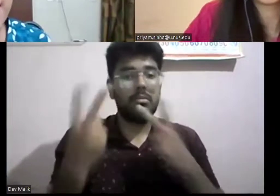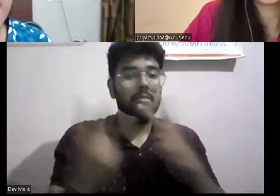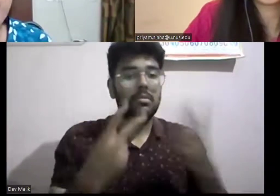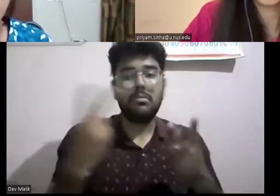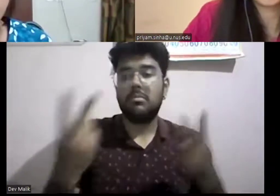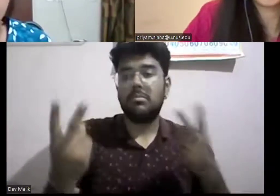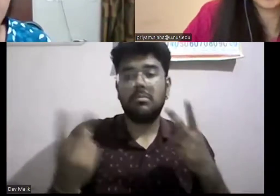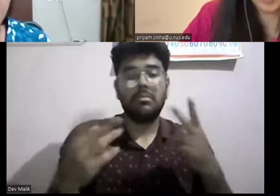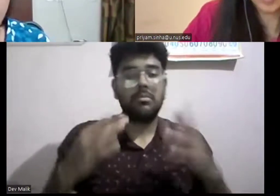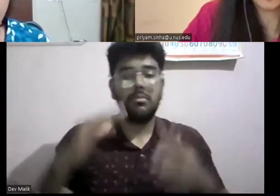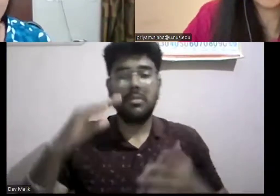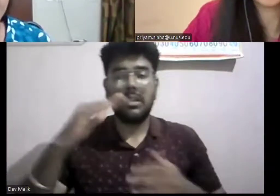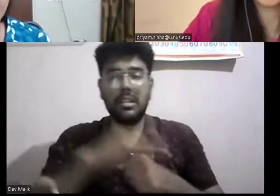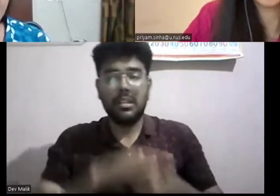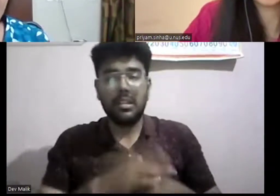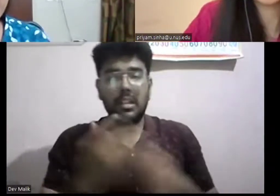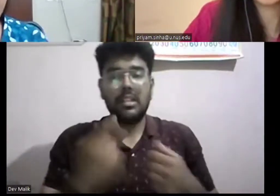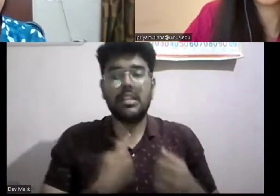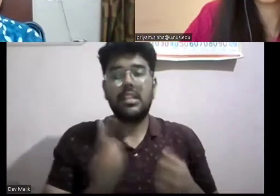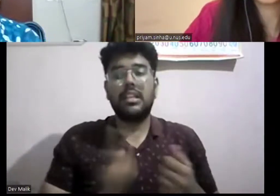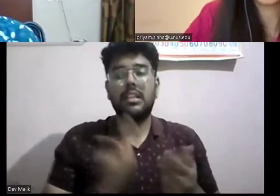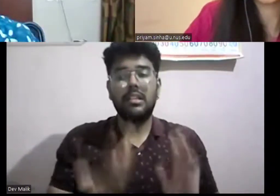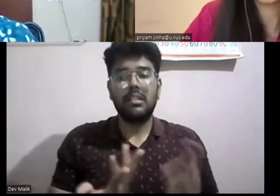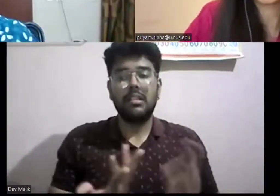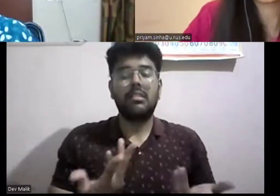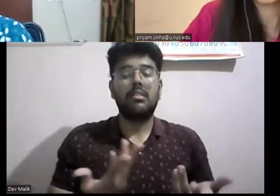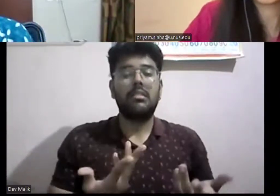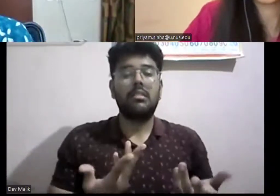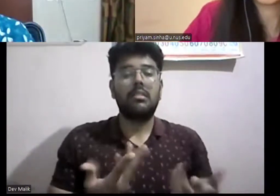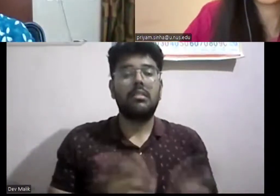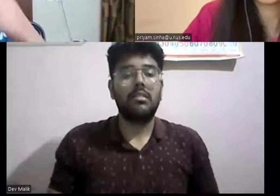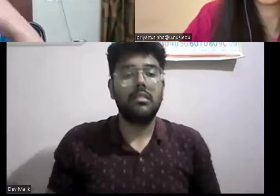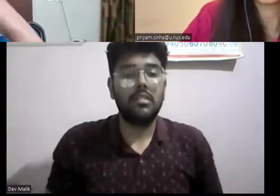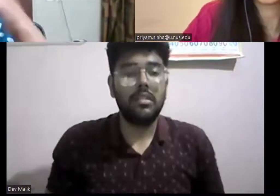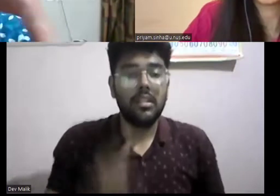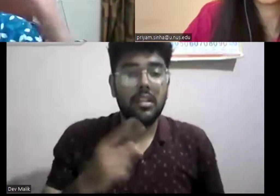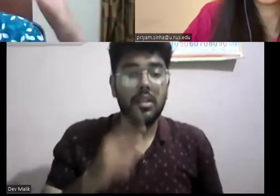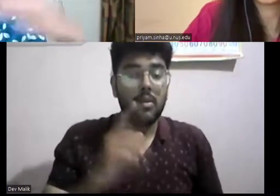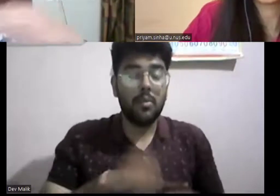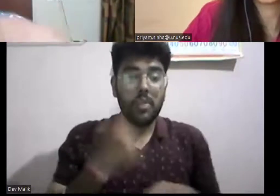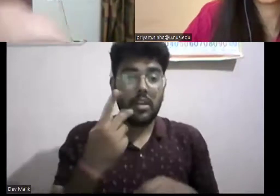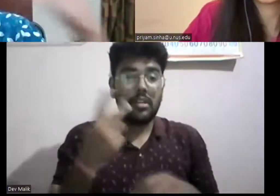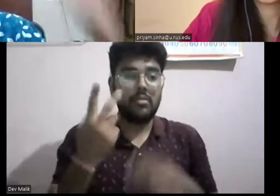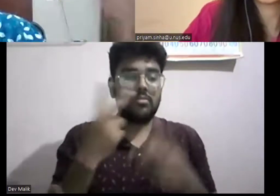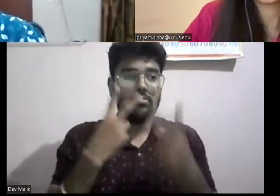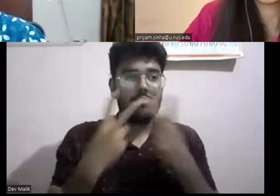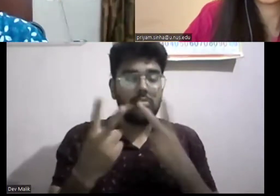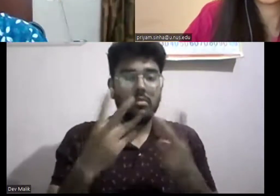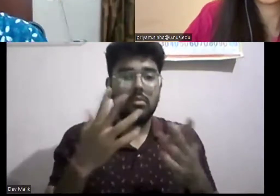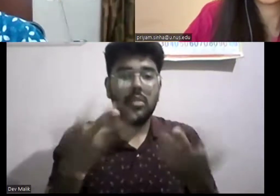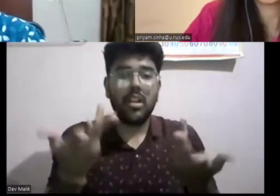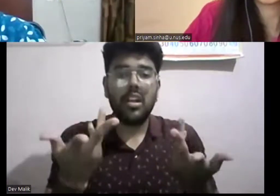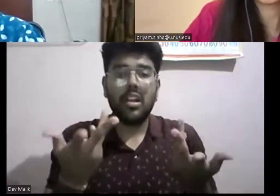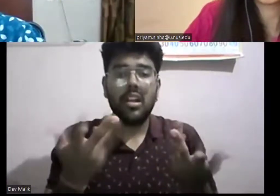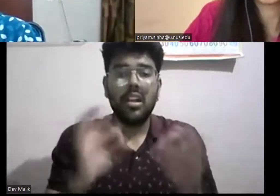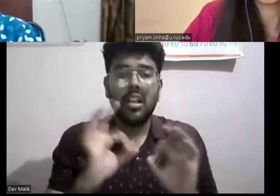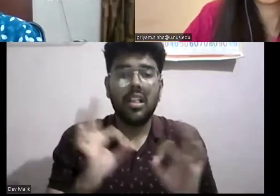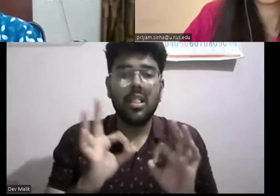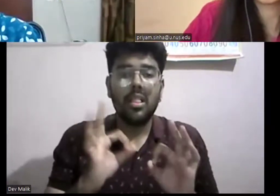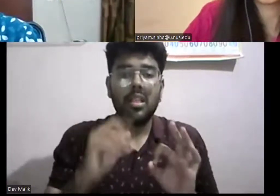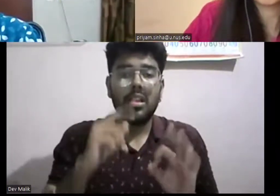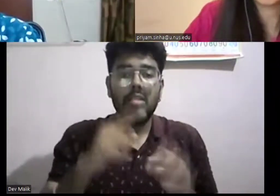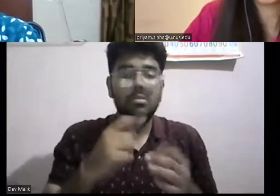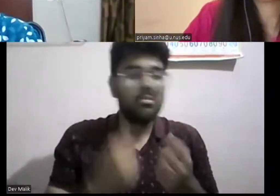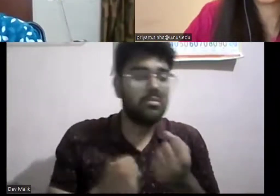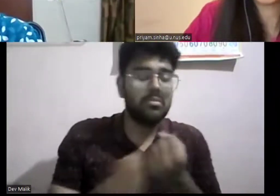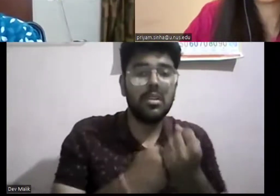herself, alone. And that is something that one can also look at, how, she doesn't have even a single